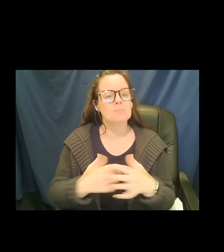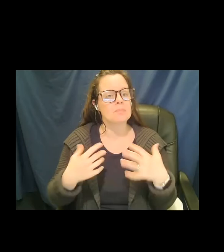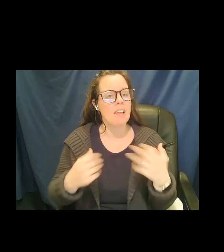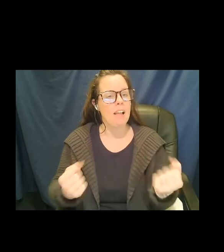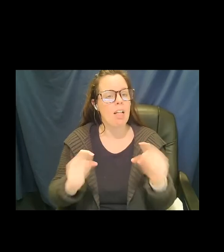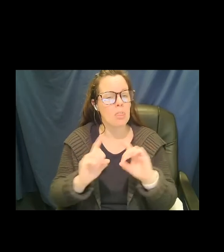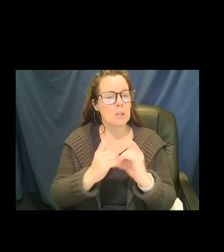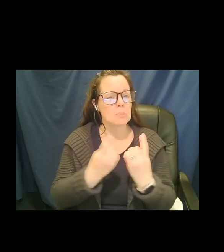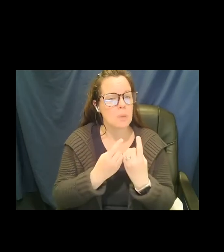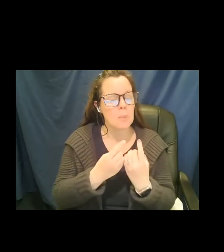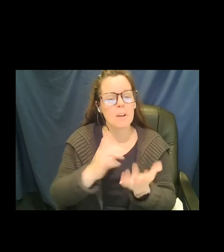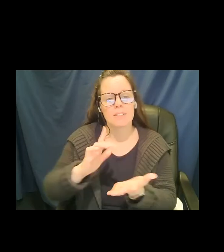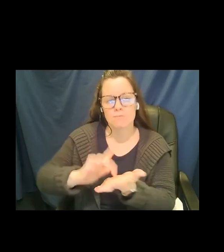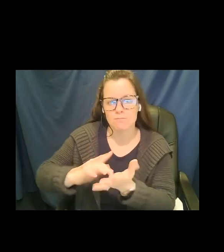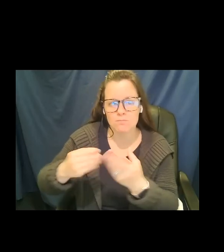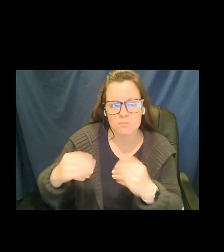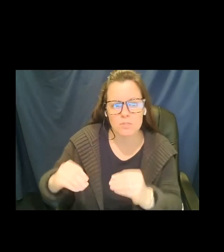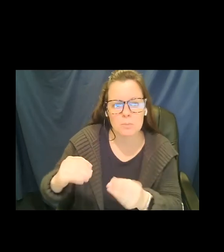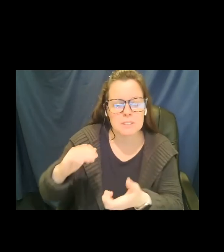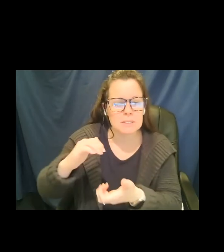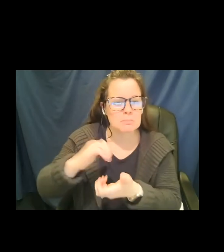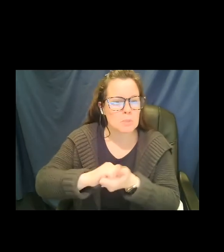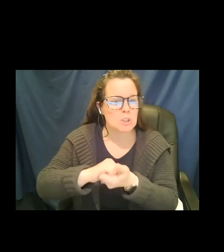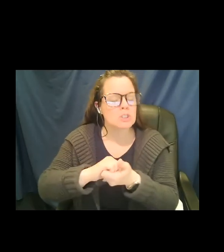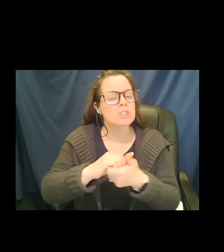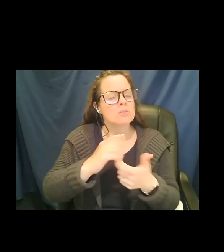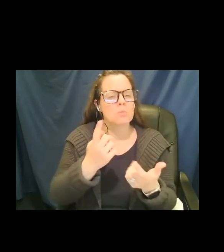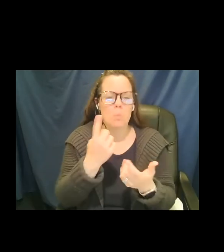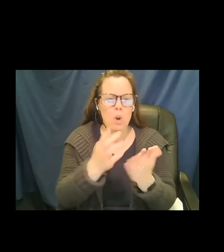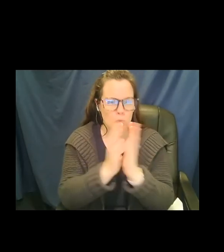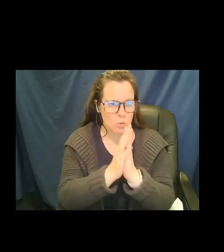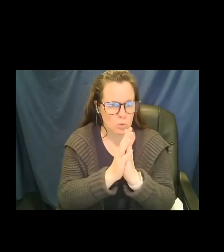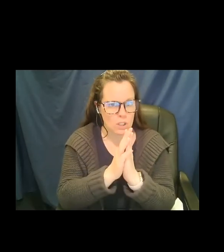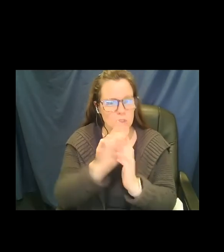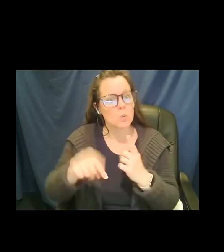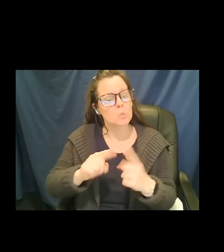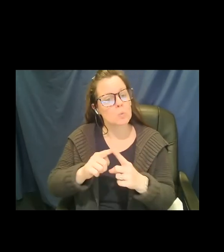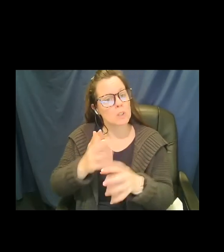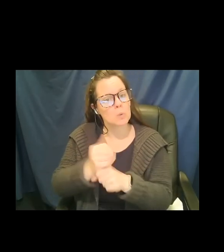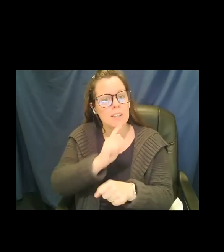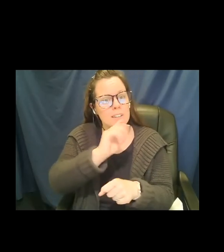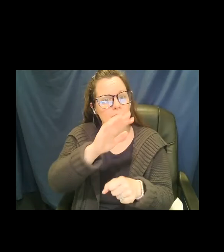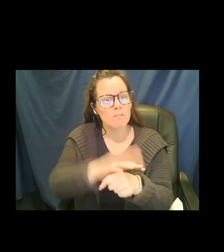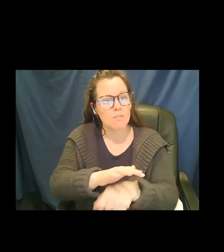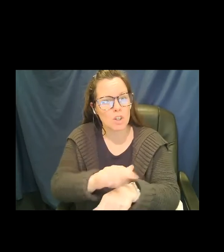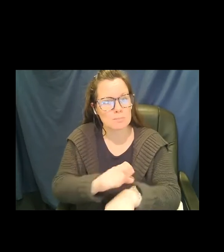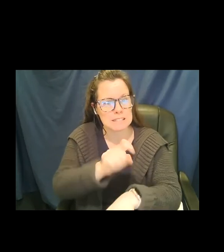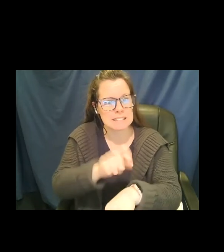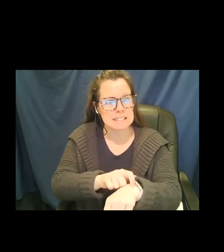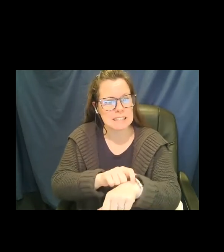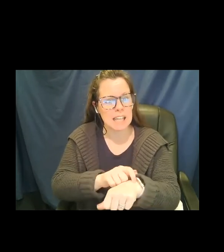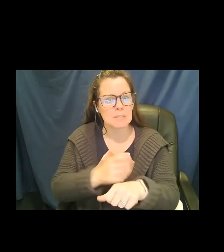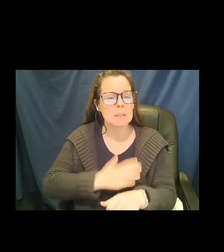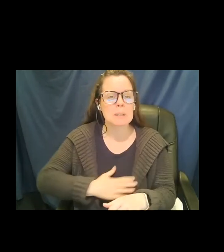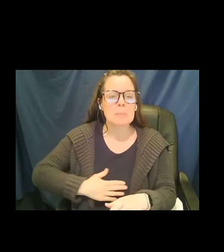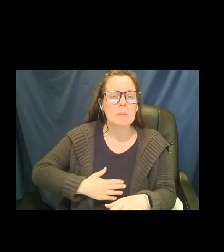and pharmacy partners have one request. Once you have a confirmed time slot, please don't look for another